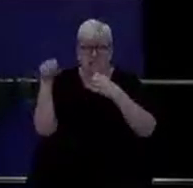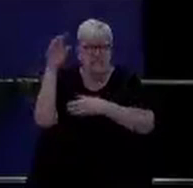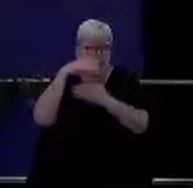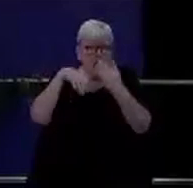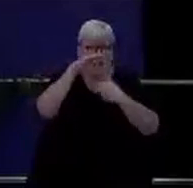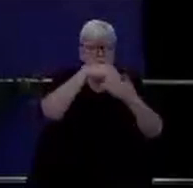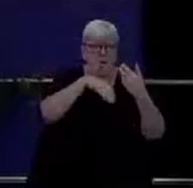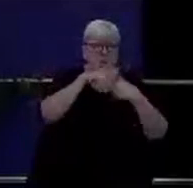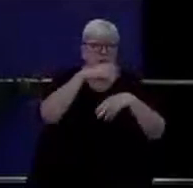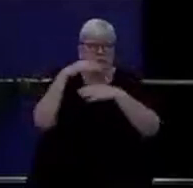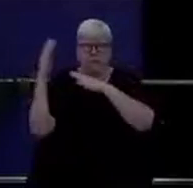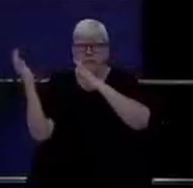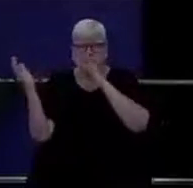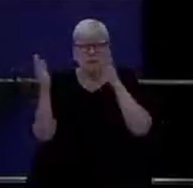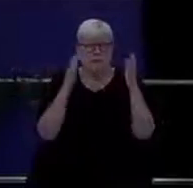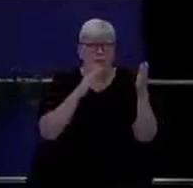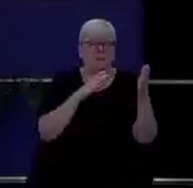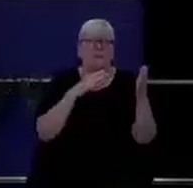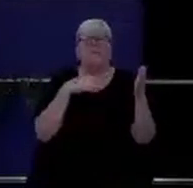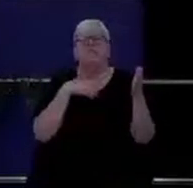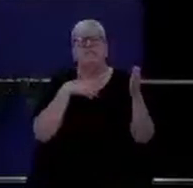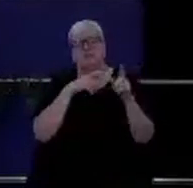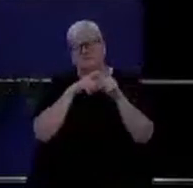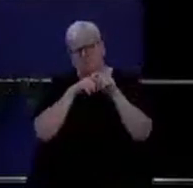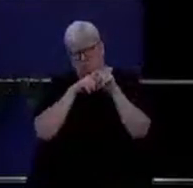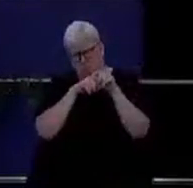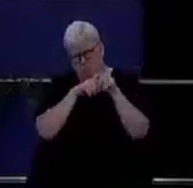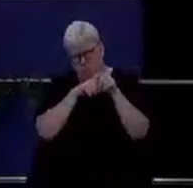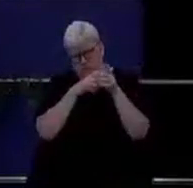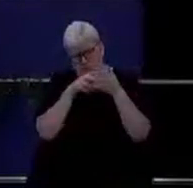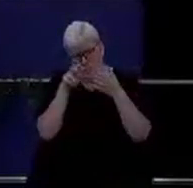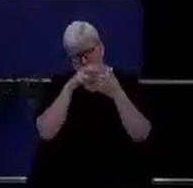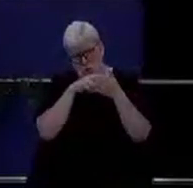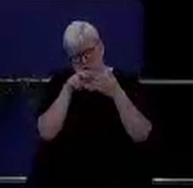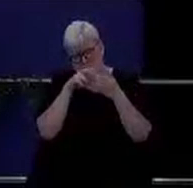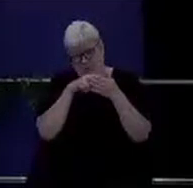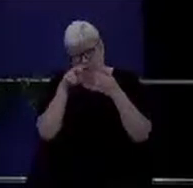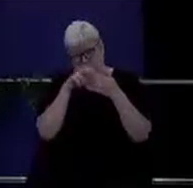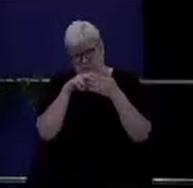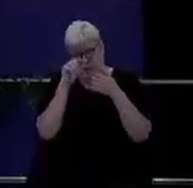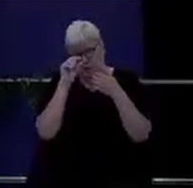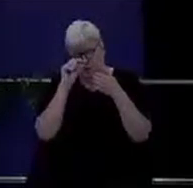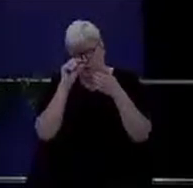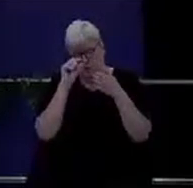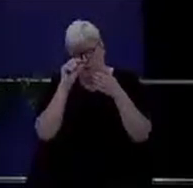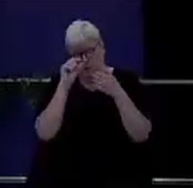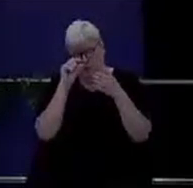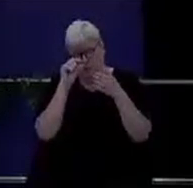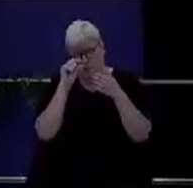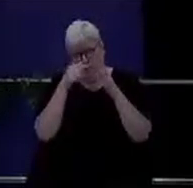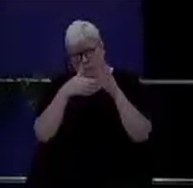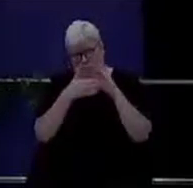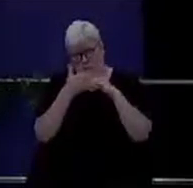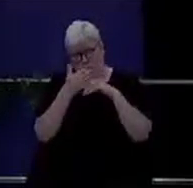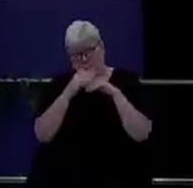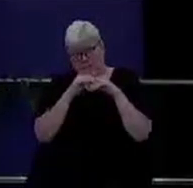polar easterlies. I follow it closely until I see that it's walking minutely but steadily across the desert's